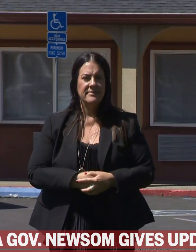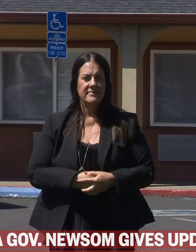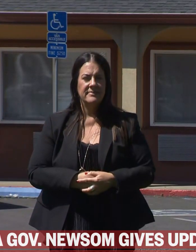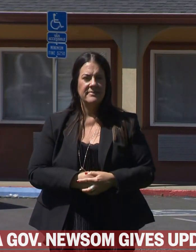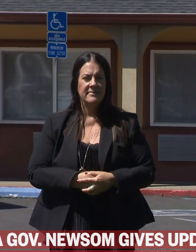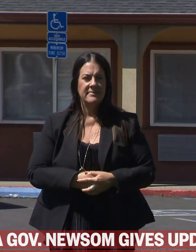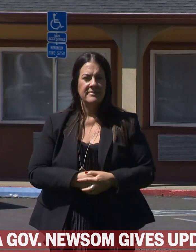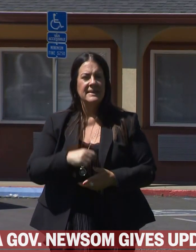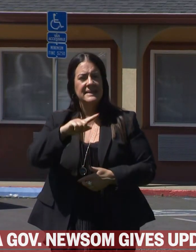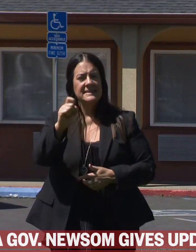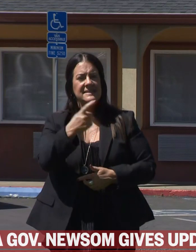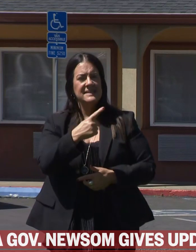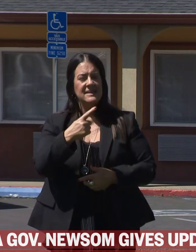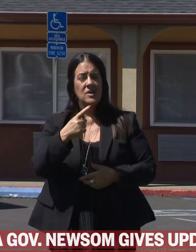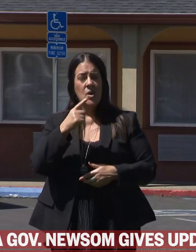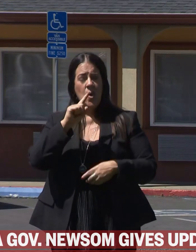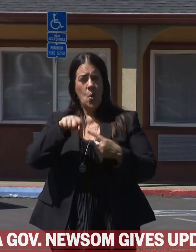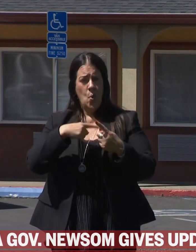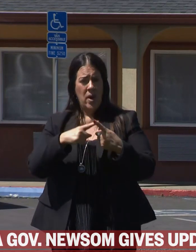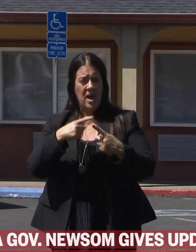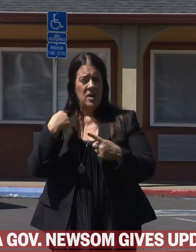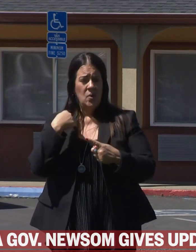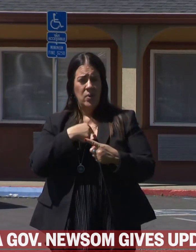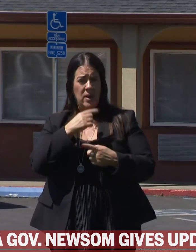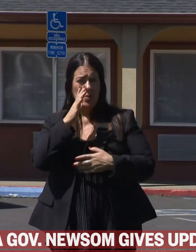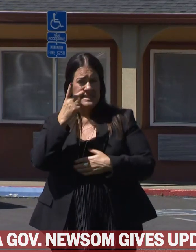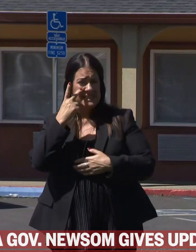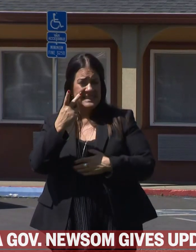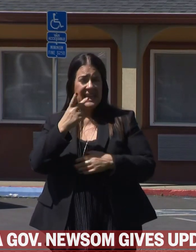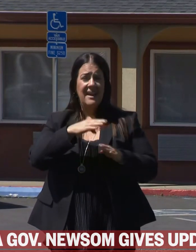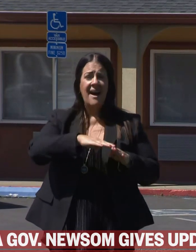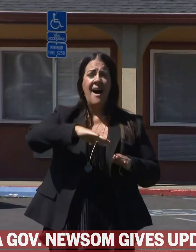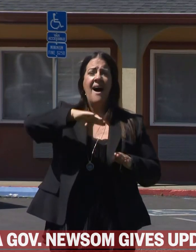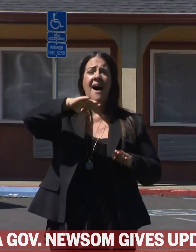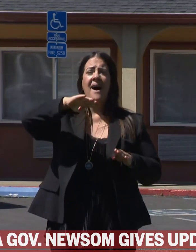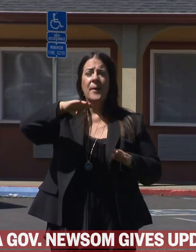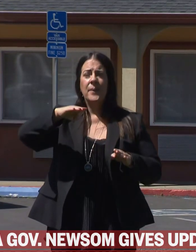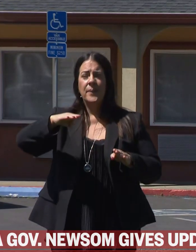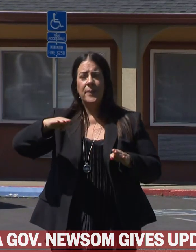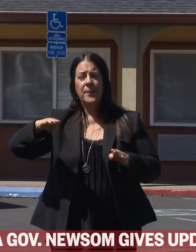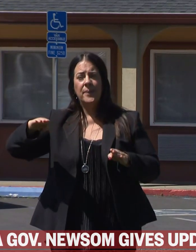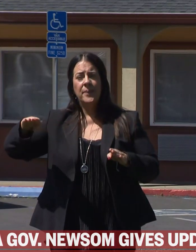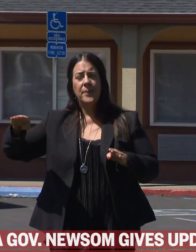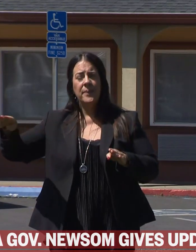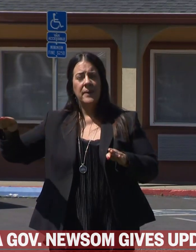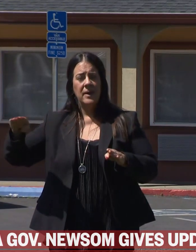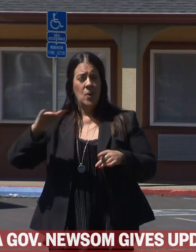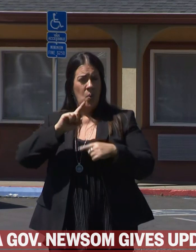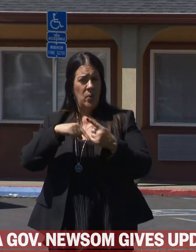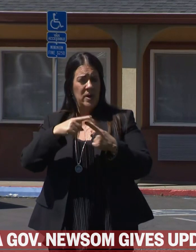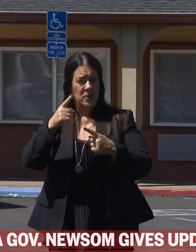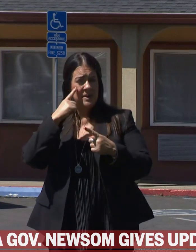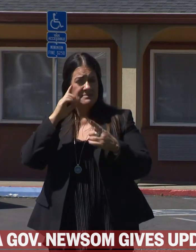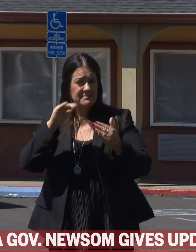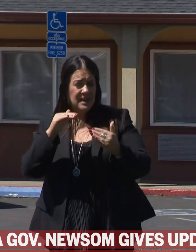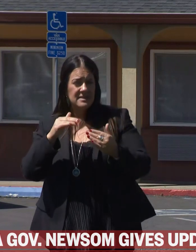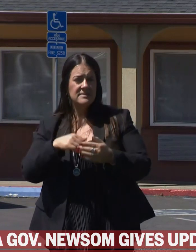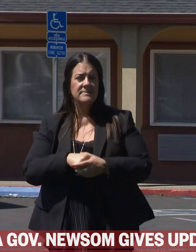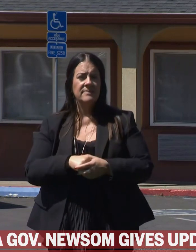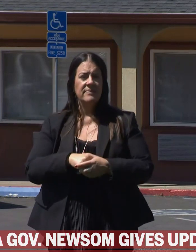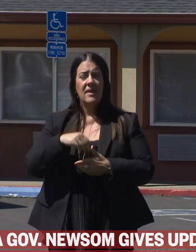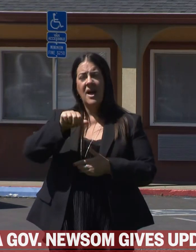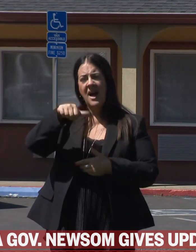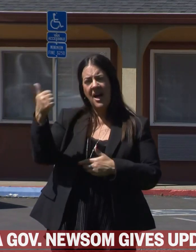see a peak in the number of infected cases with COVID-19. So some models, other than the states,